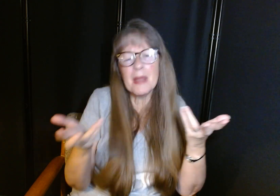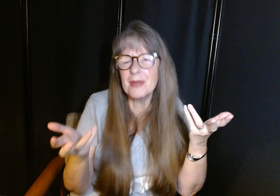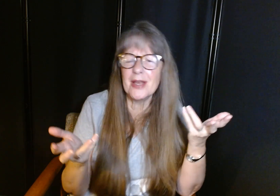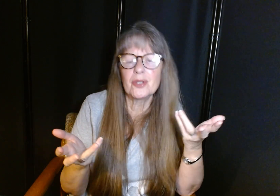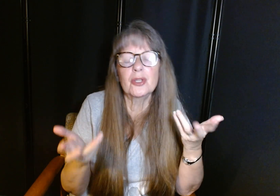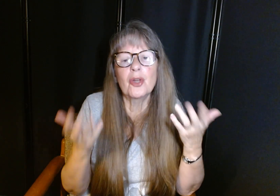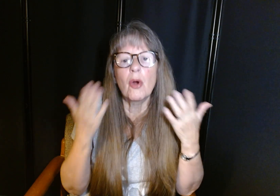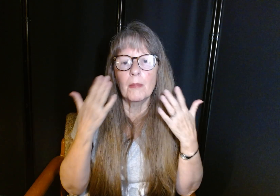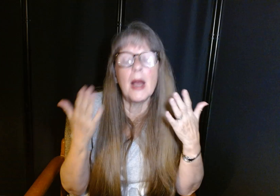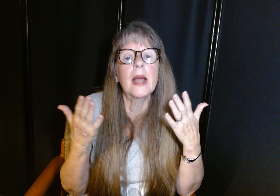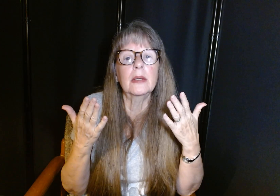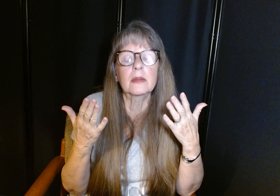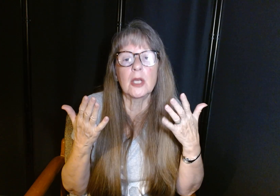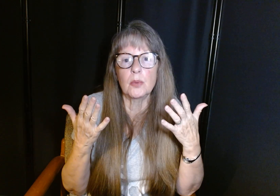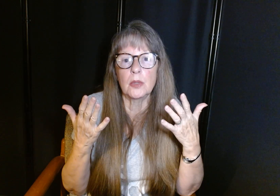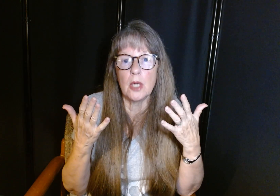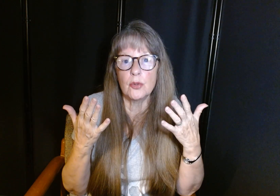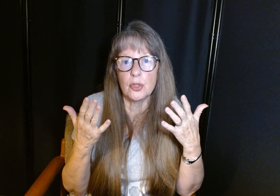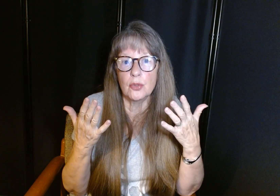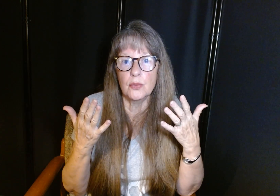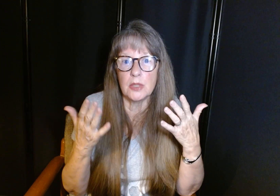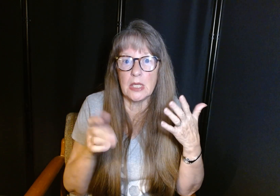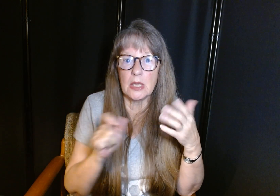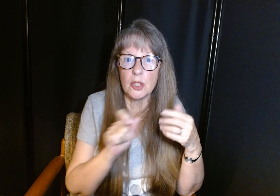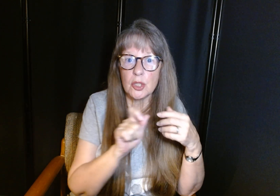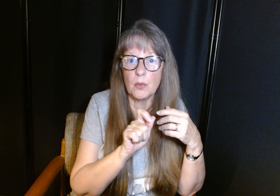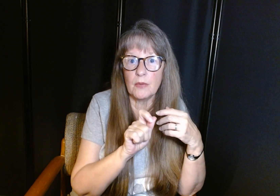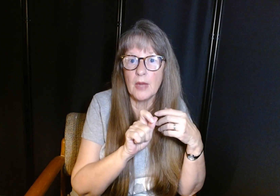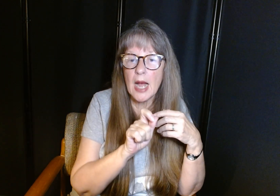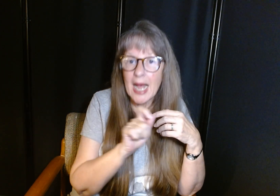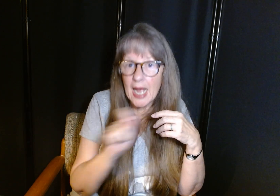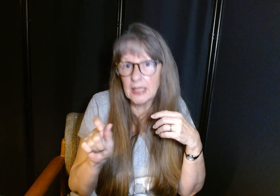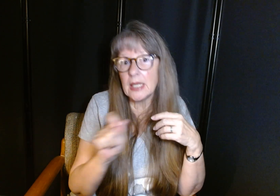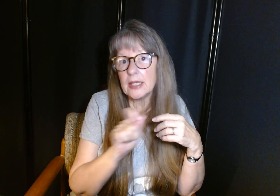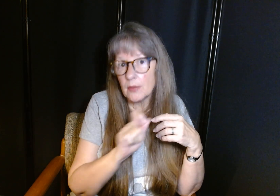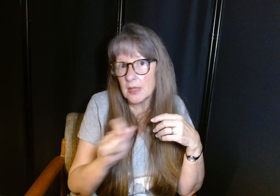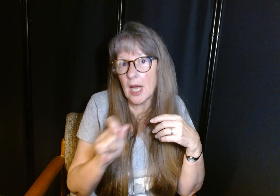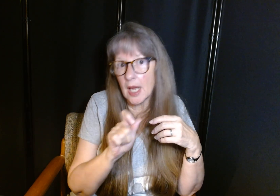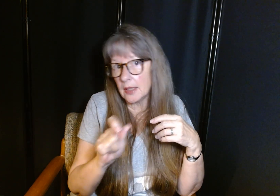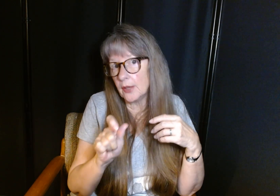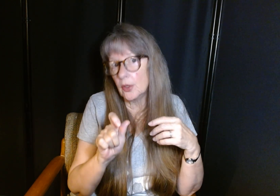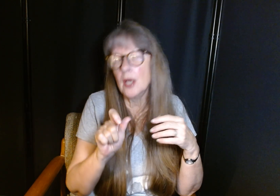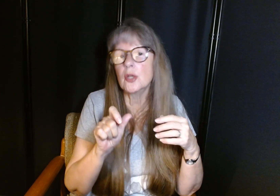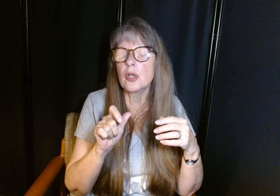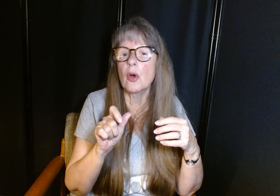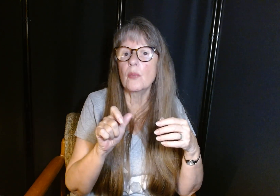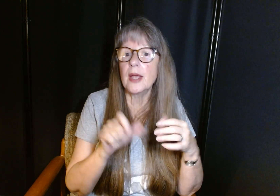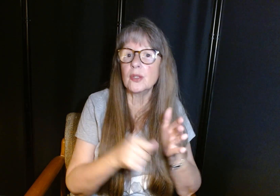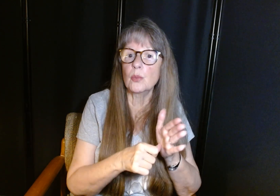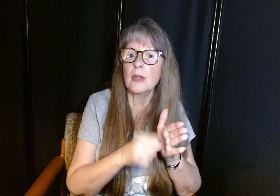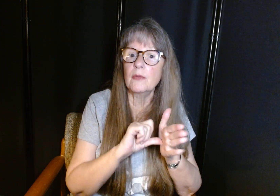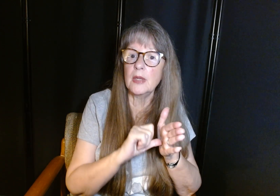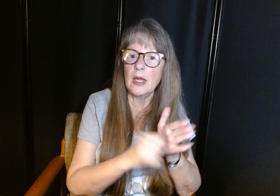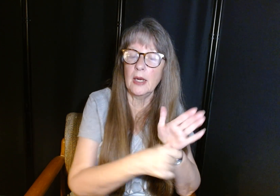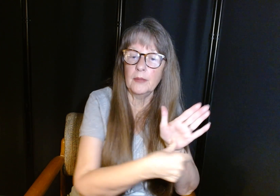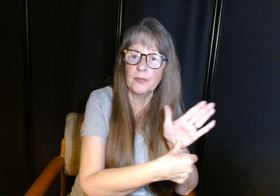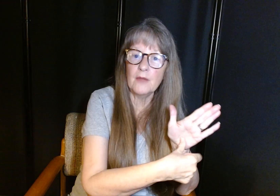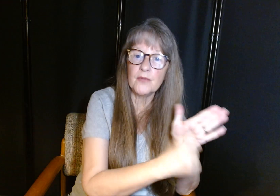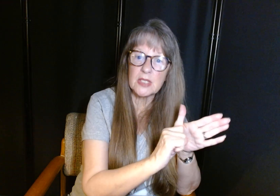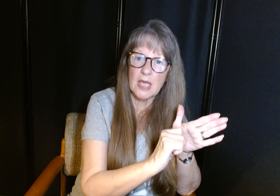that's, our mind, that's where it goes to is in English that we've highlighted it with a highlighter. So that's, we've